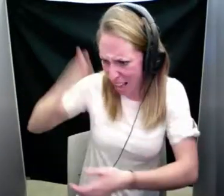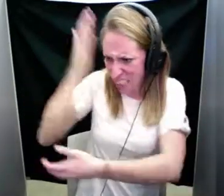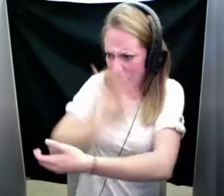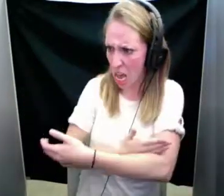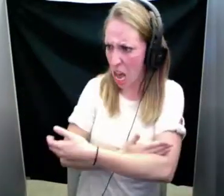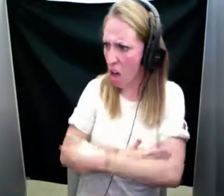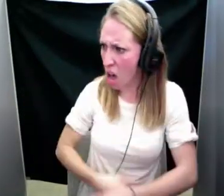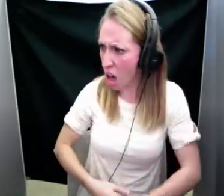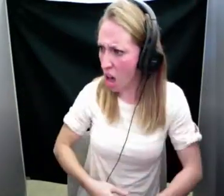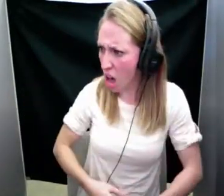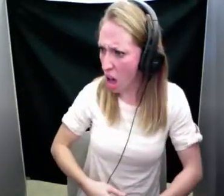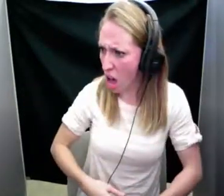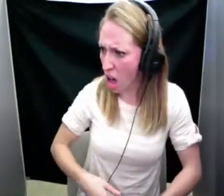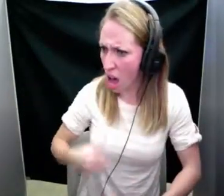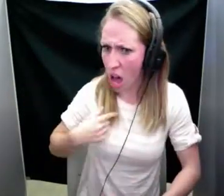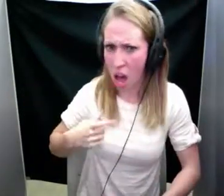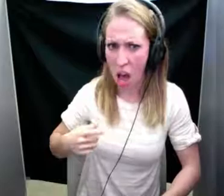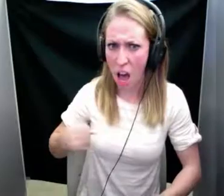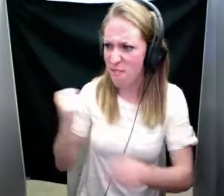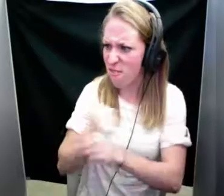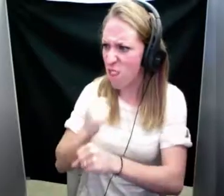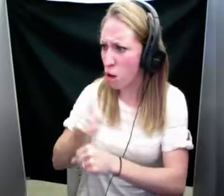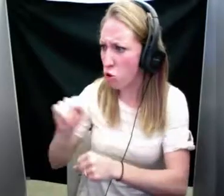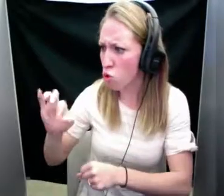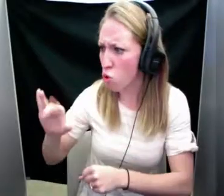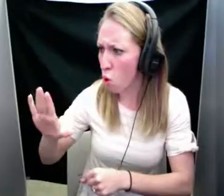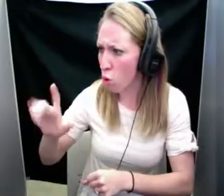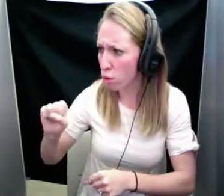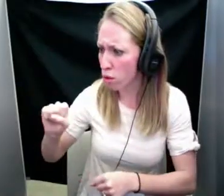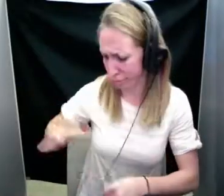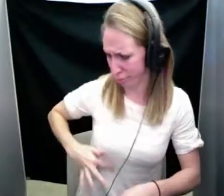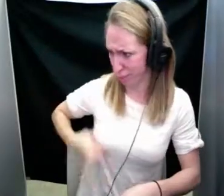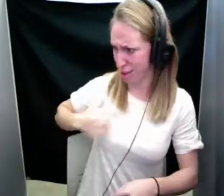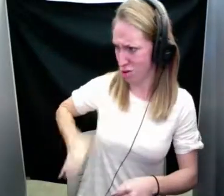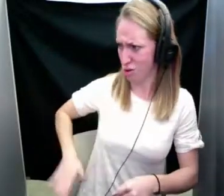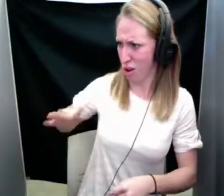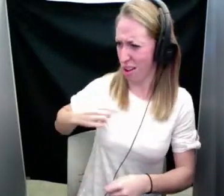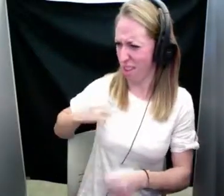your age, I dealt with trolls all the time. But you just stick your tail